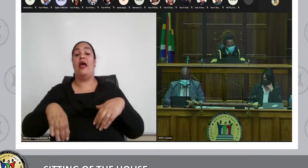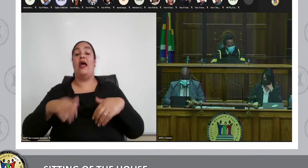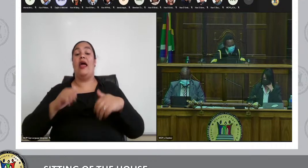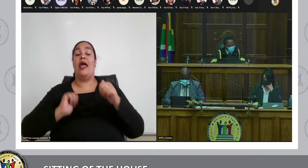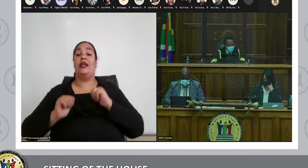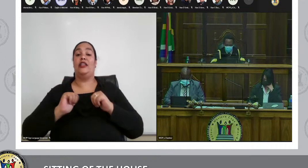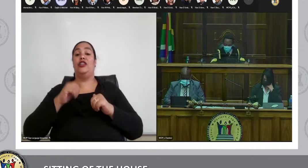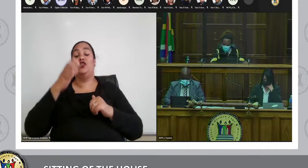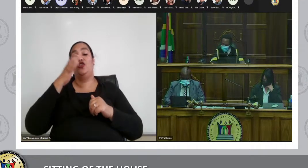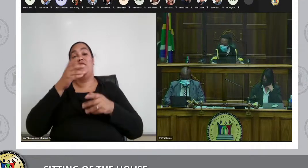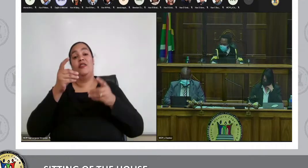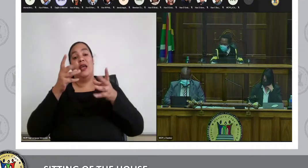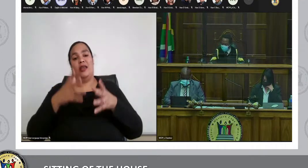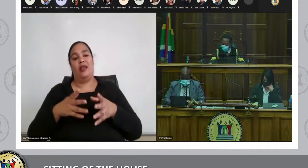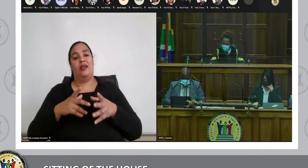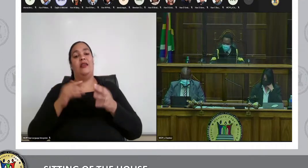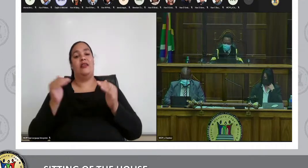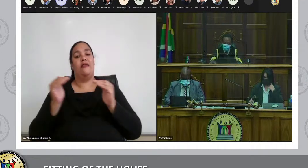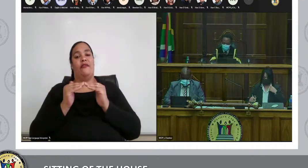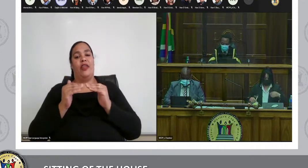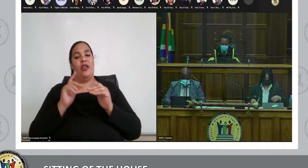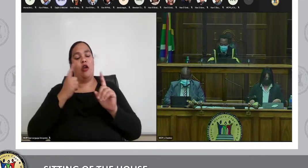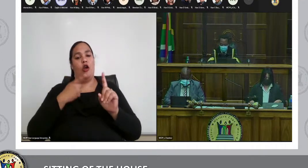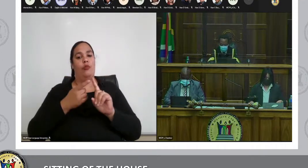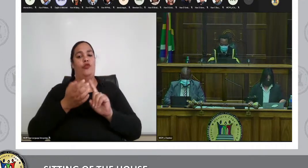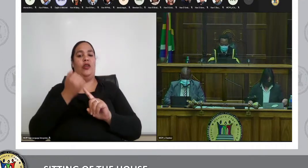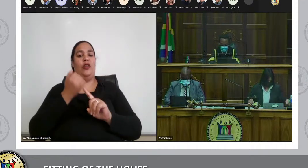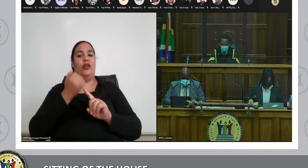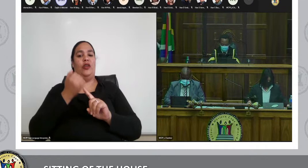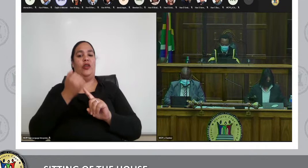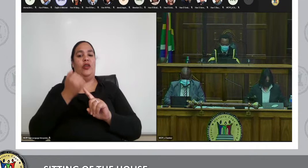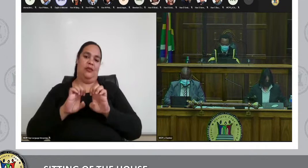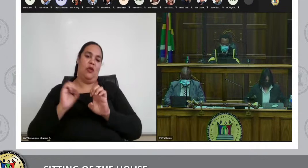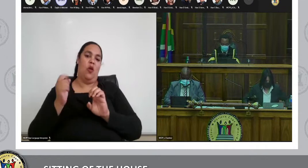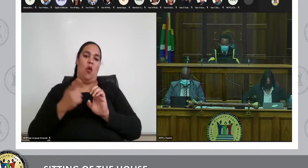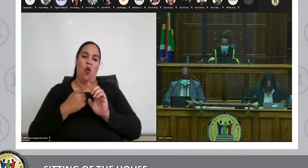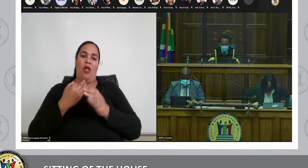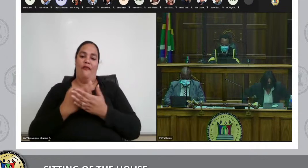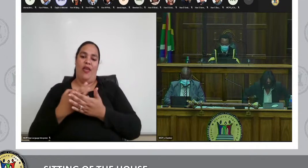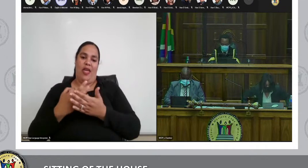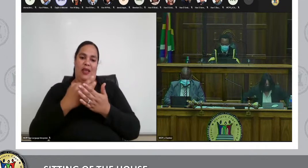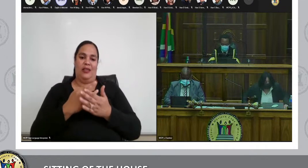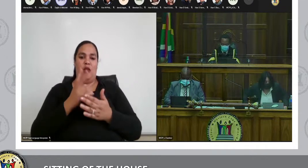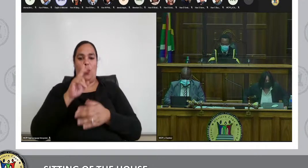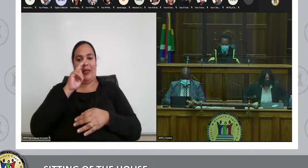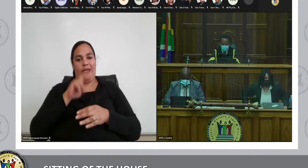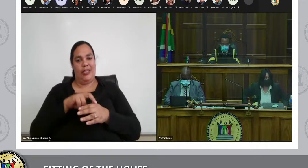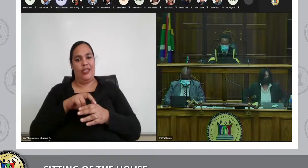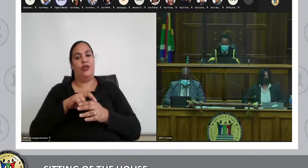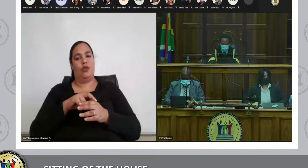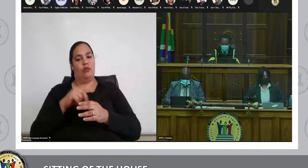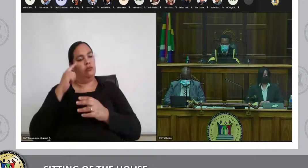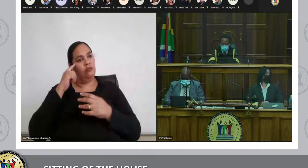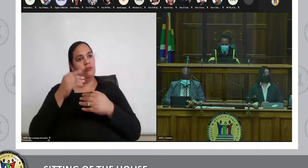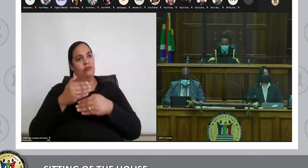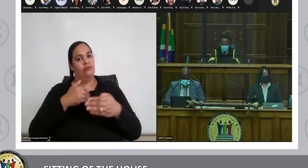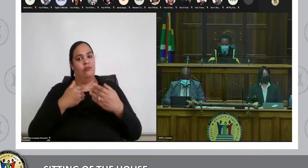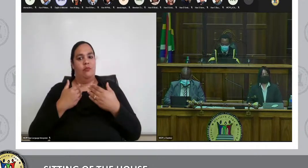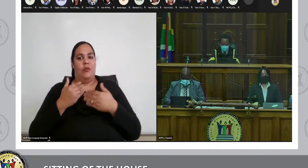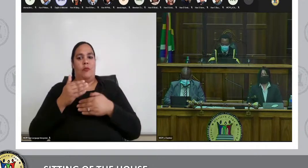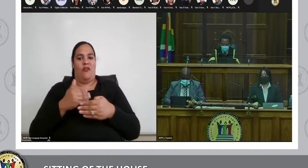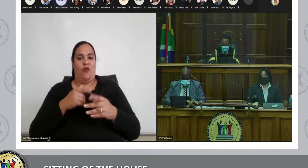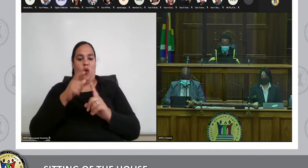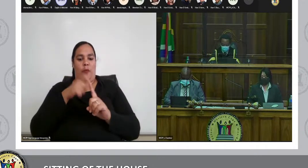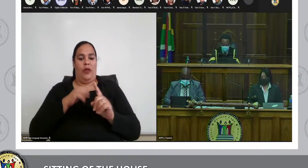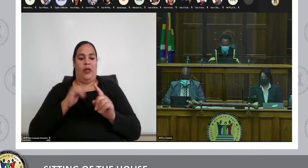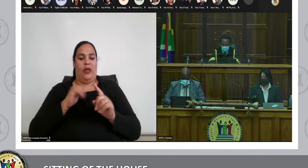was based on a fair and objective assessment of all the relevant factors that need to be considered before an employee